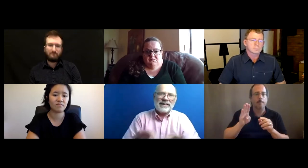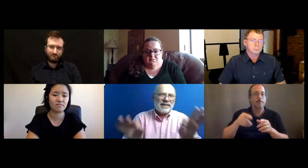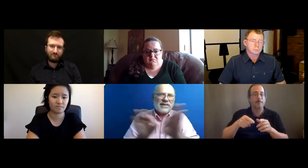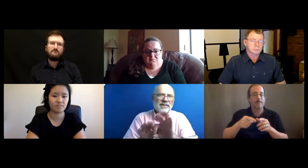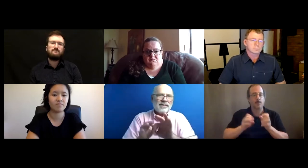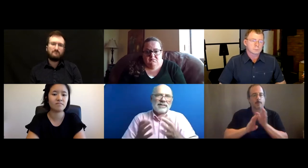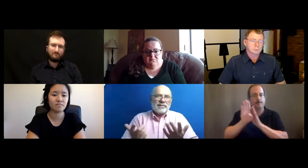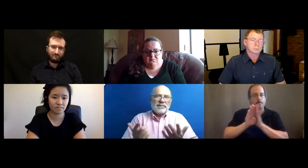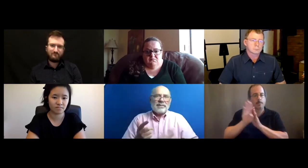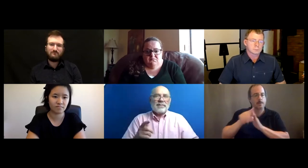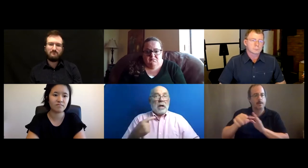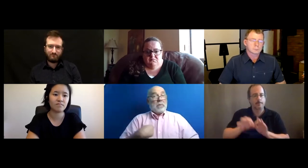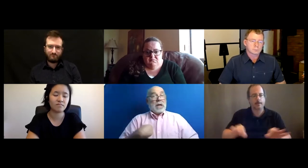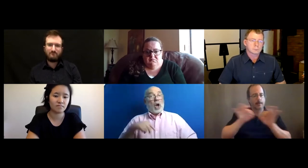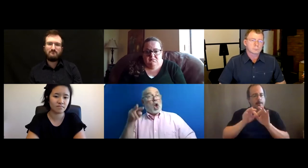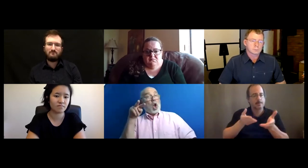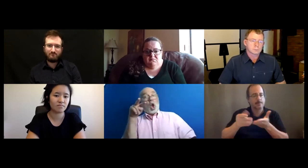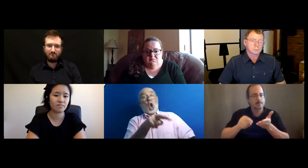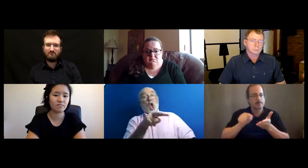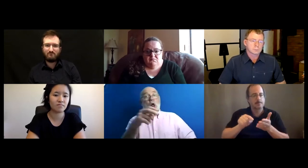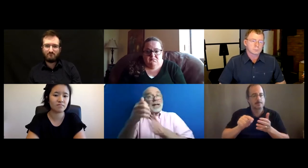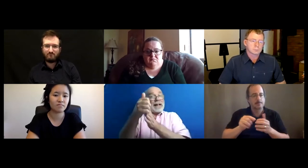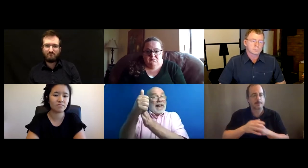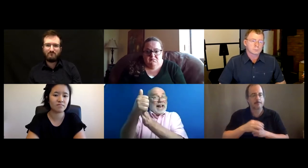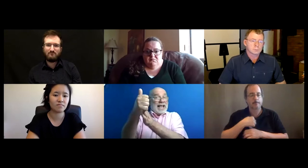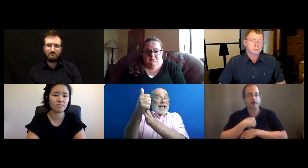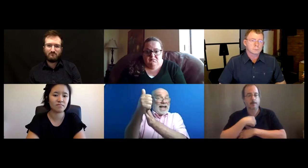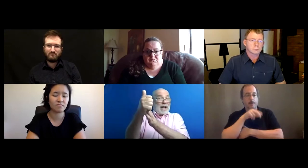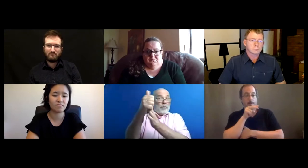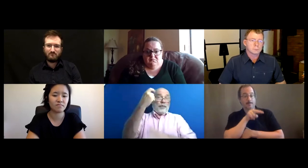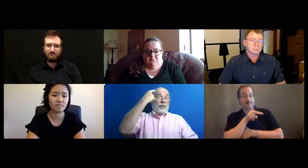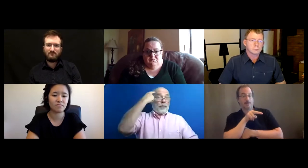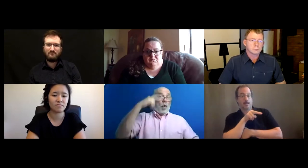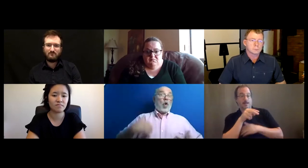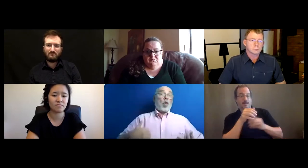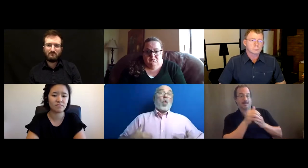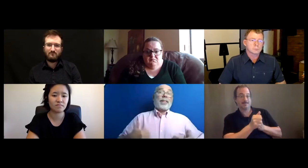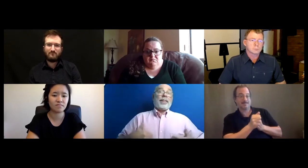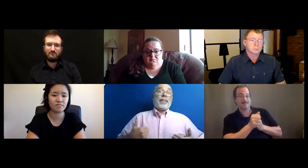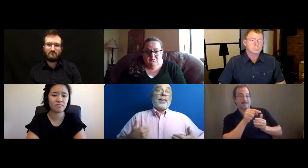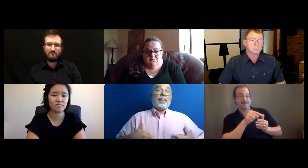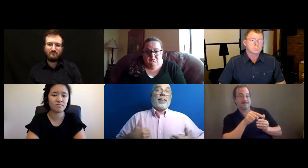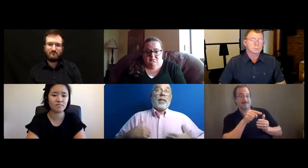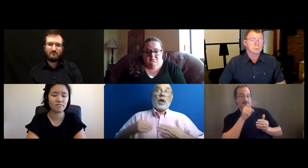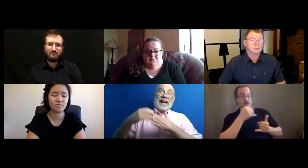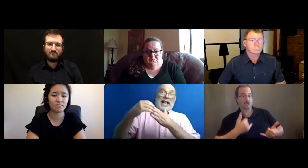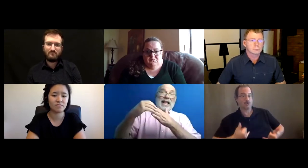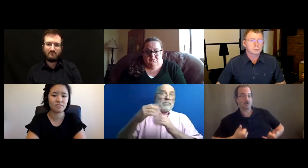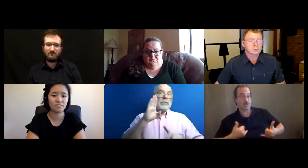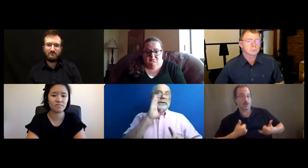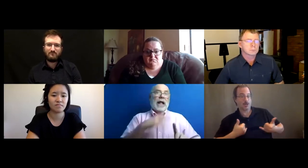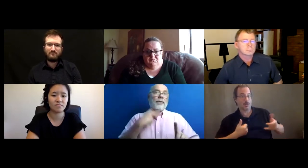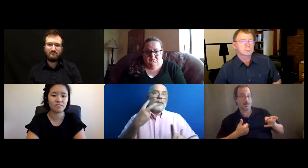of services and programs. When I look to our youth